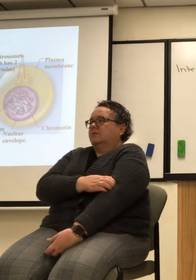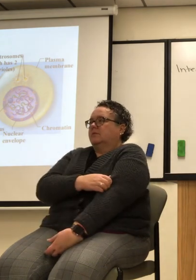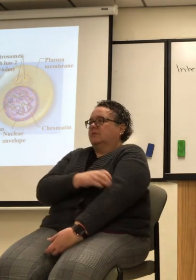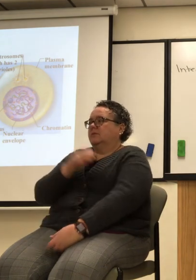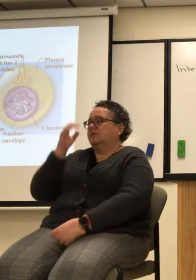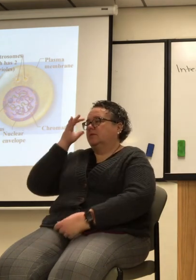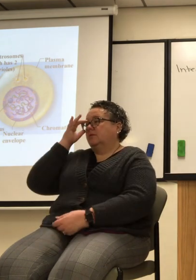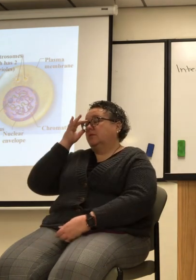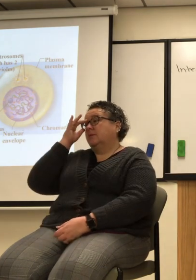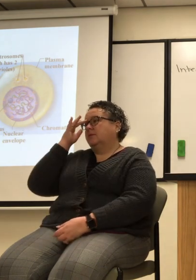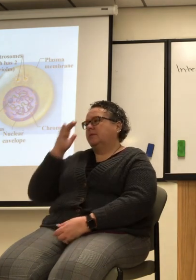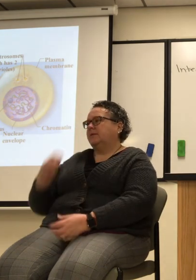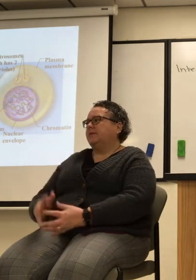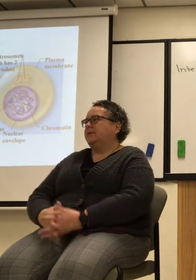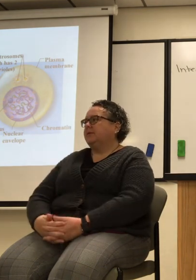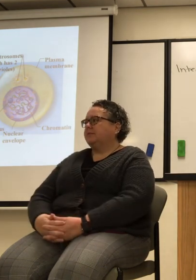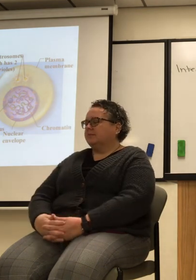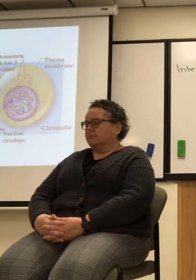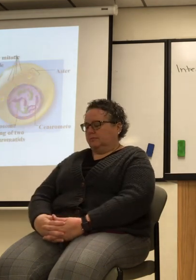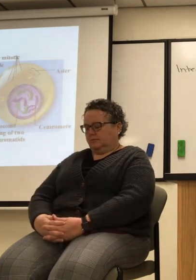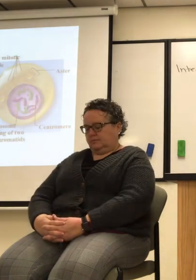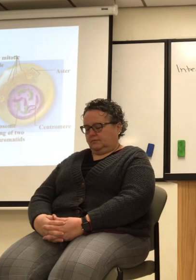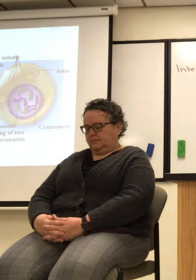Let's see what happens next.